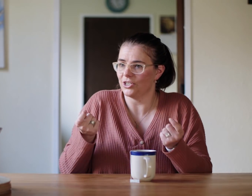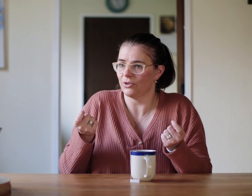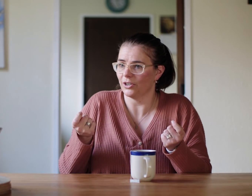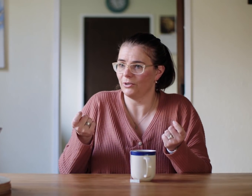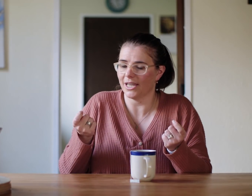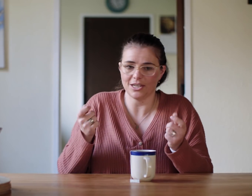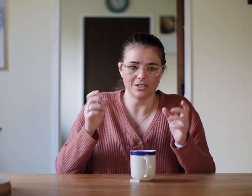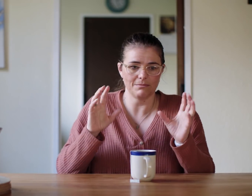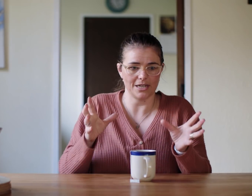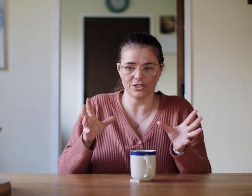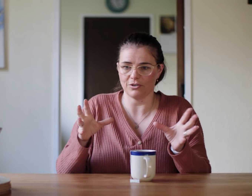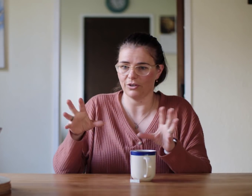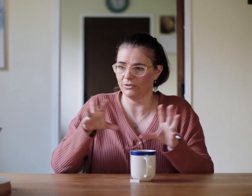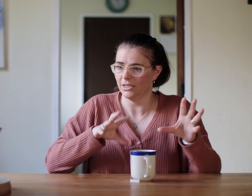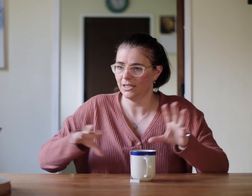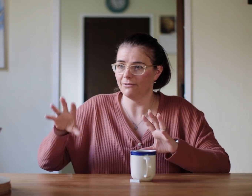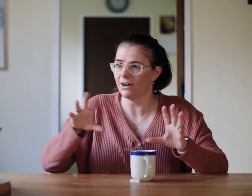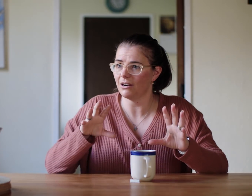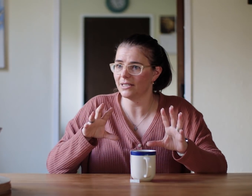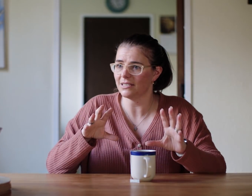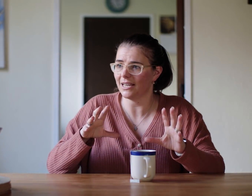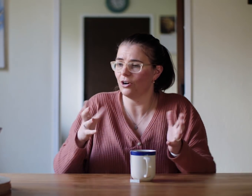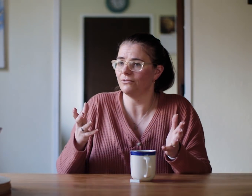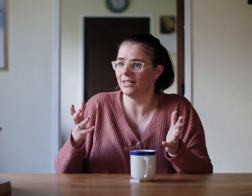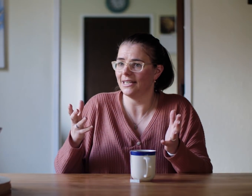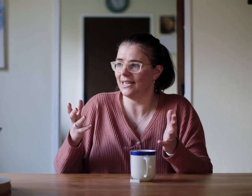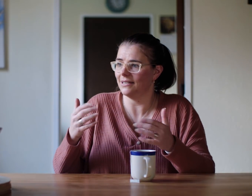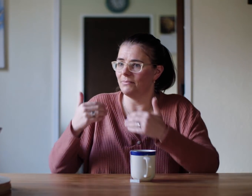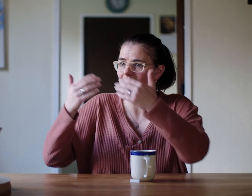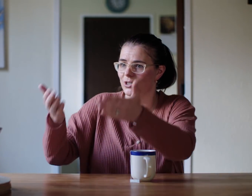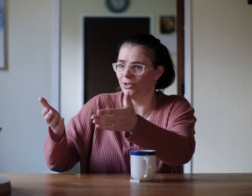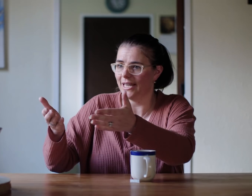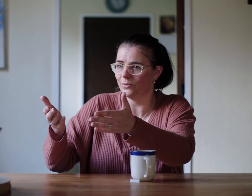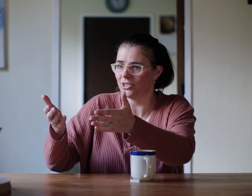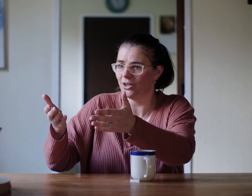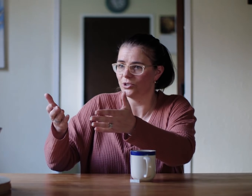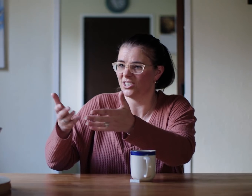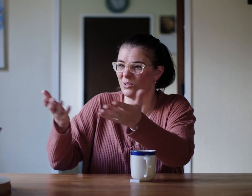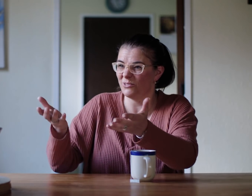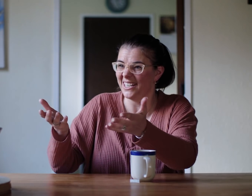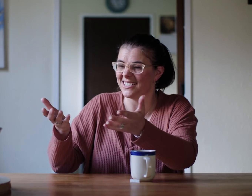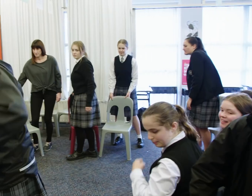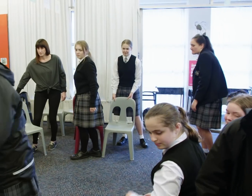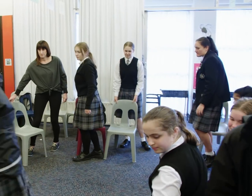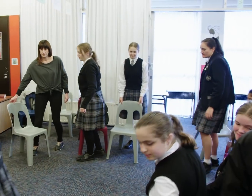her own communication, manages her own environment, and confidently then imparts her language and culture to her friends.